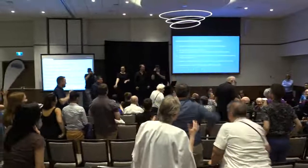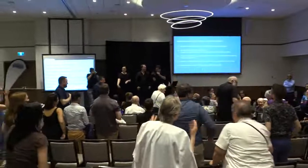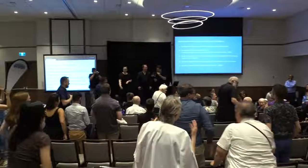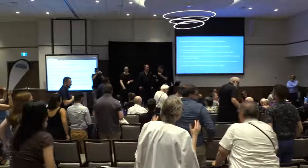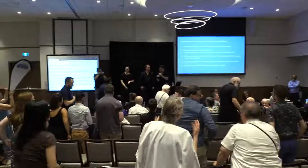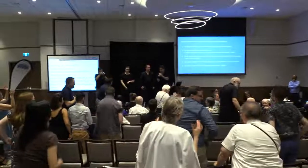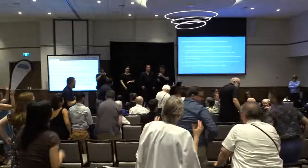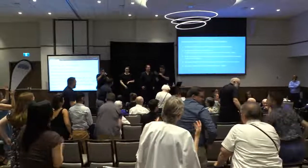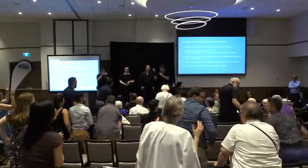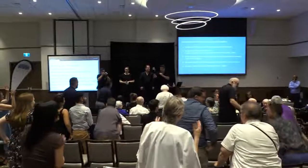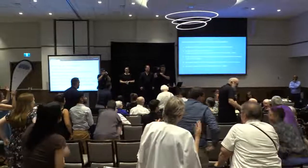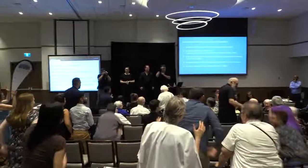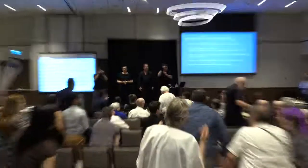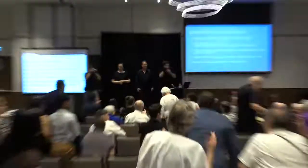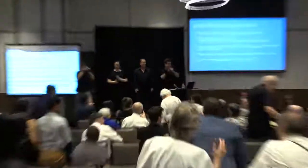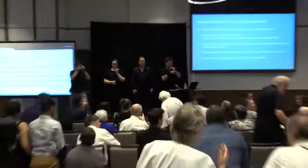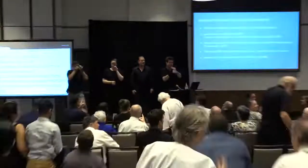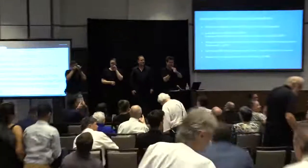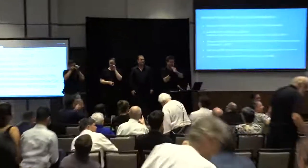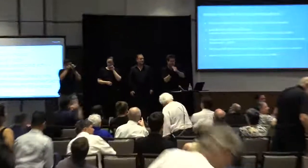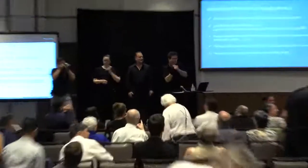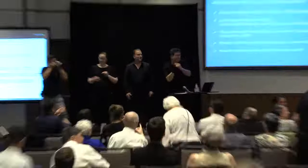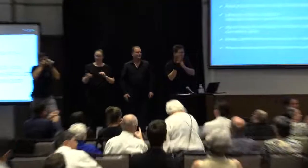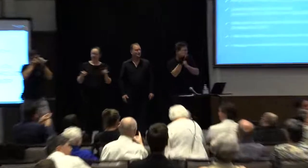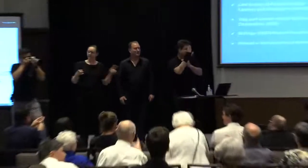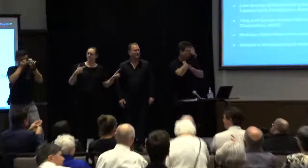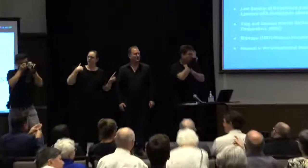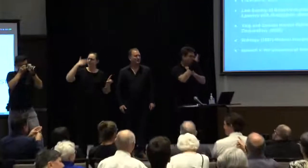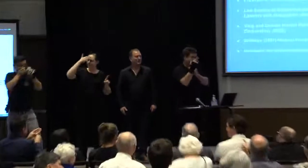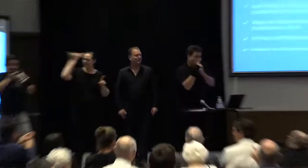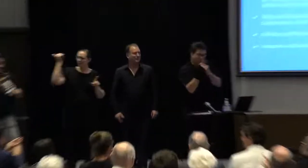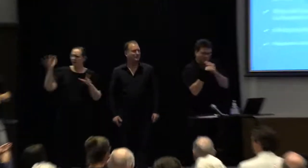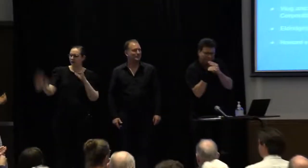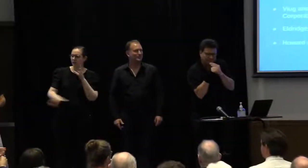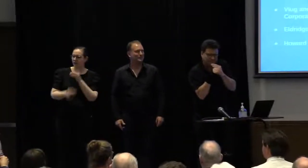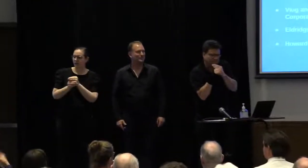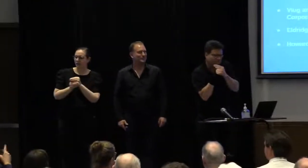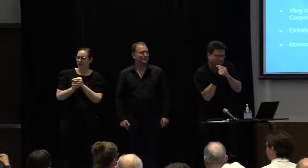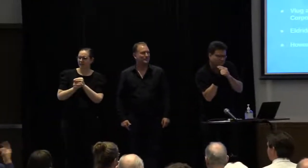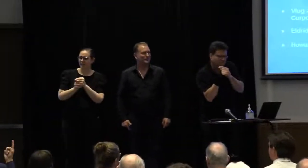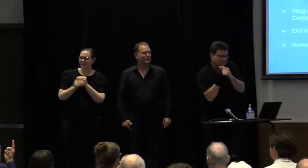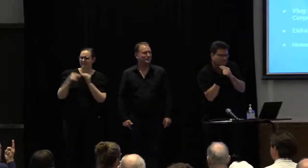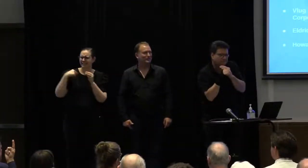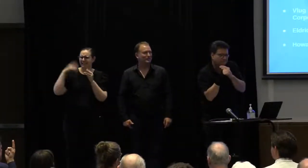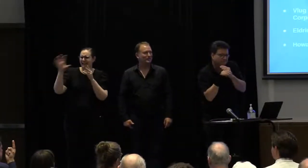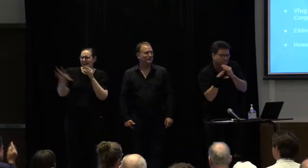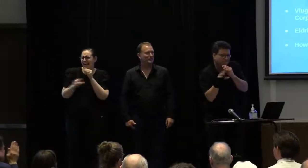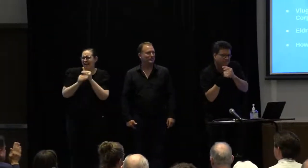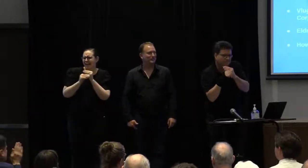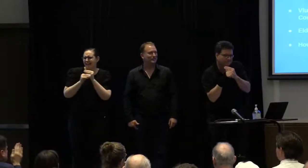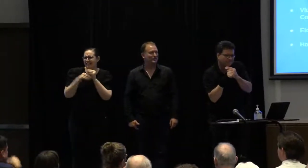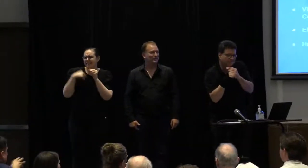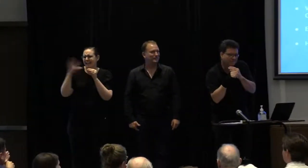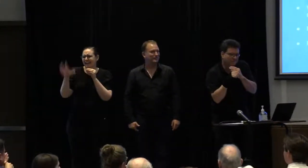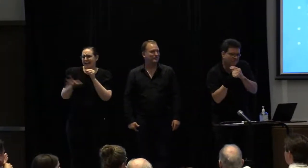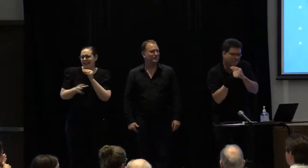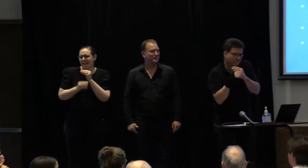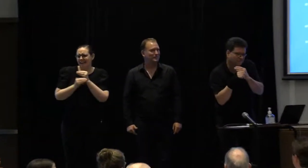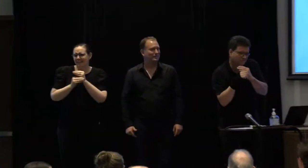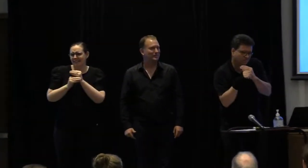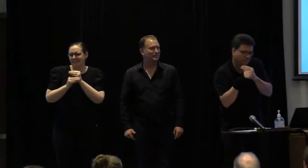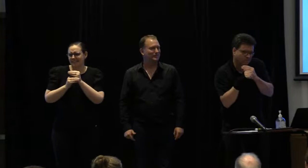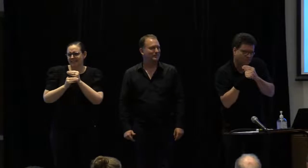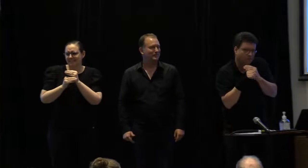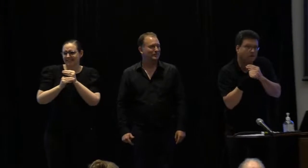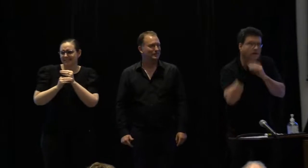And just to add, this is John now, just to add, everybody, just gonna add one more thing. Just need Henry's eyes up